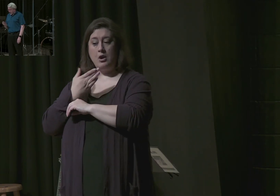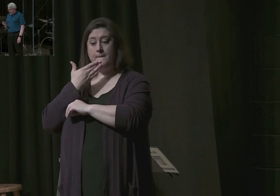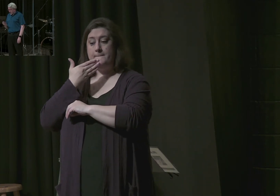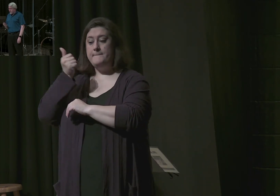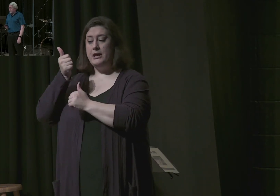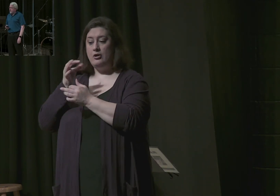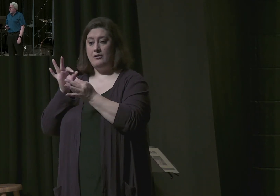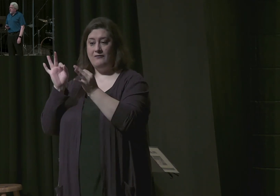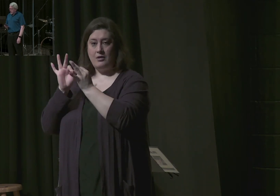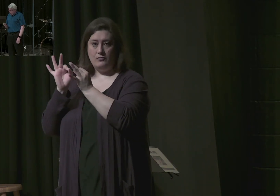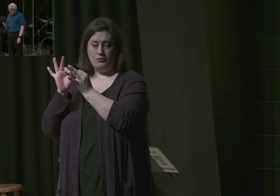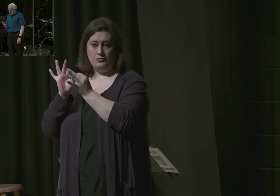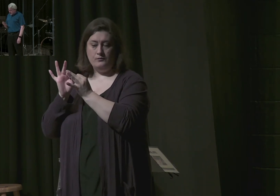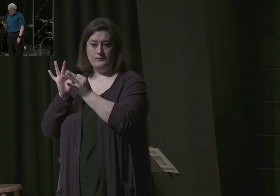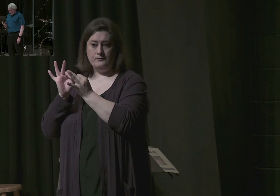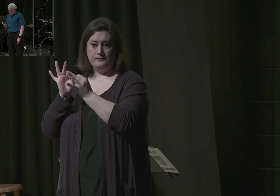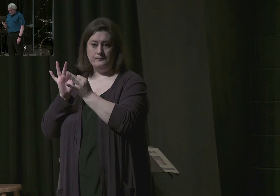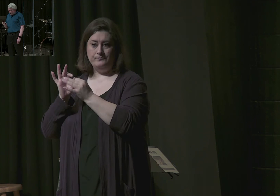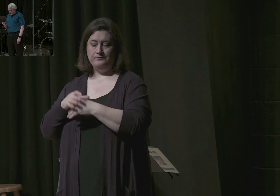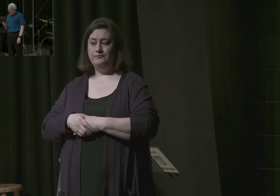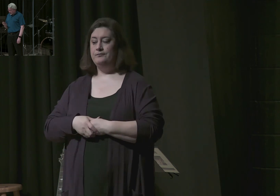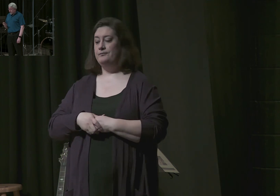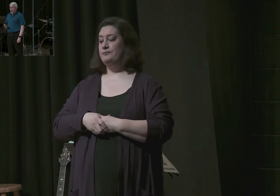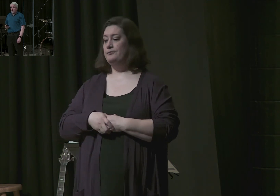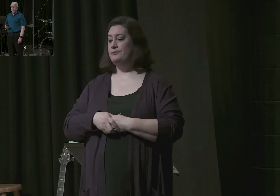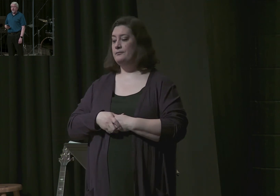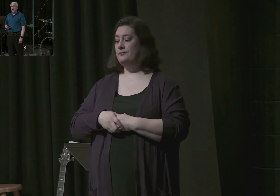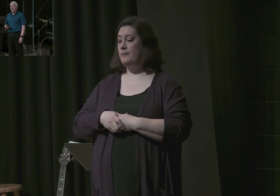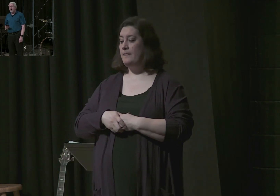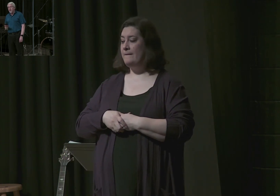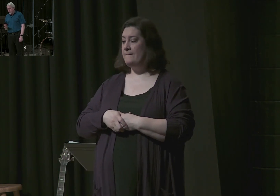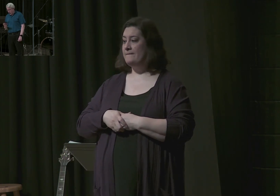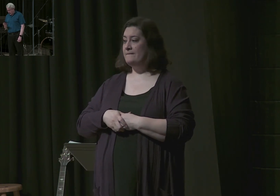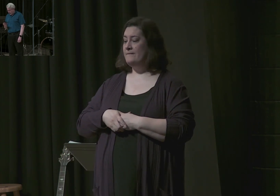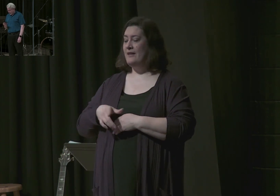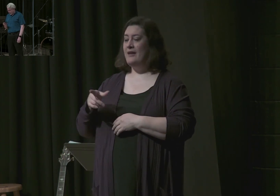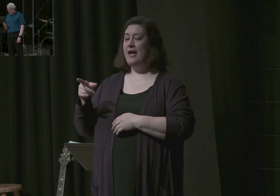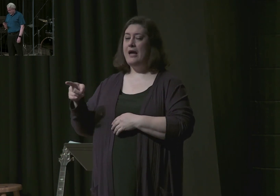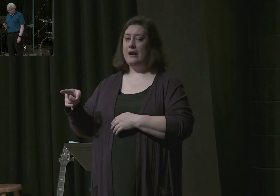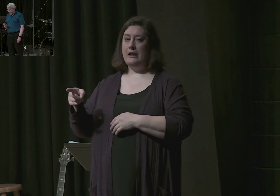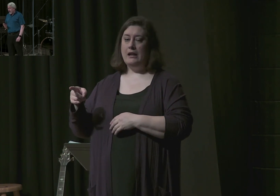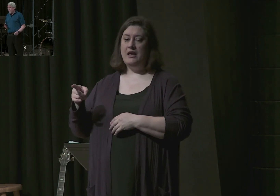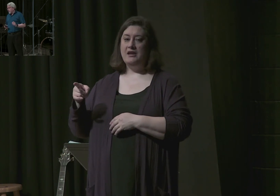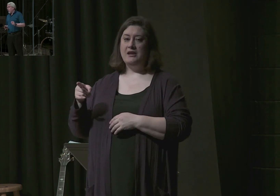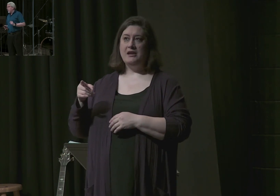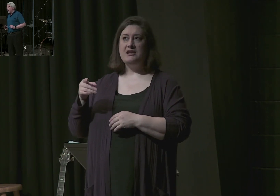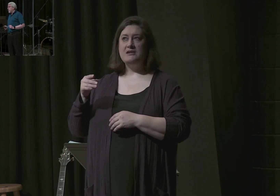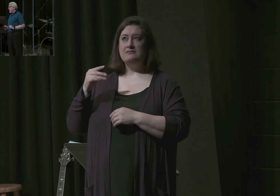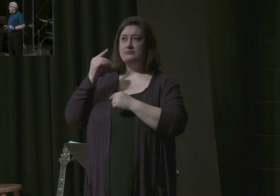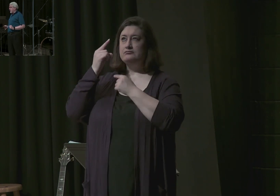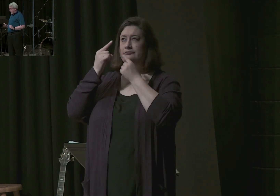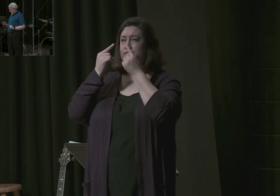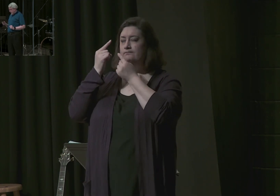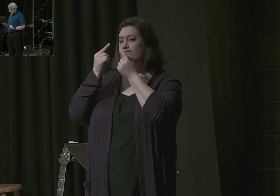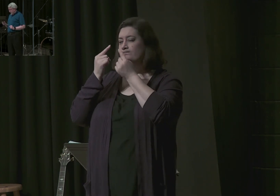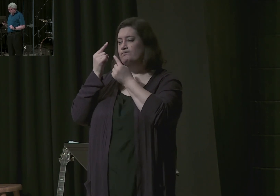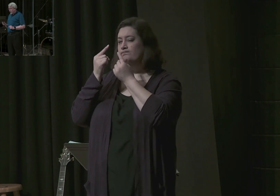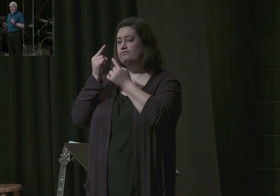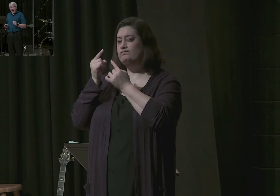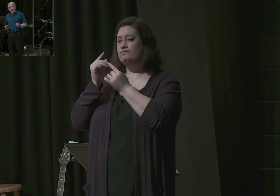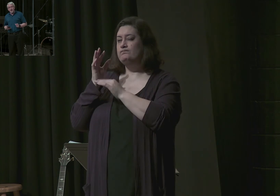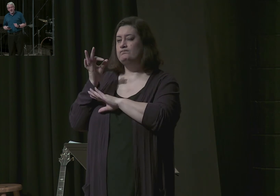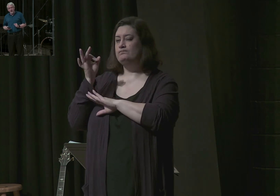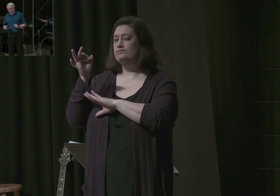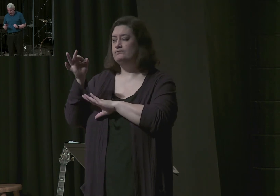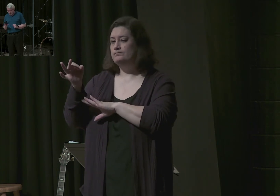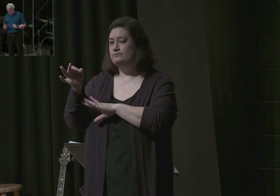agrees quickly because he has already observed a loophole and has already planned what